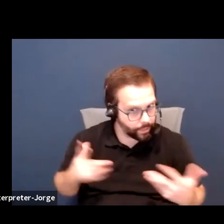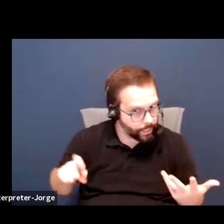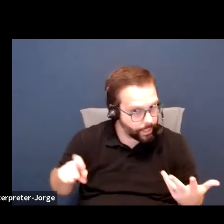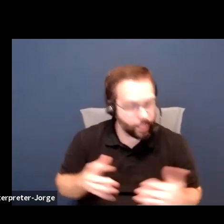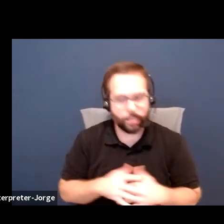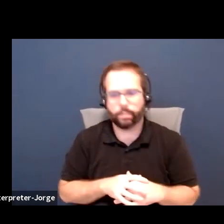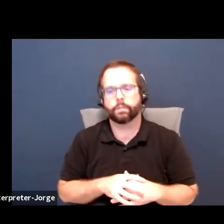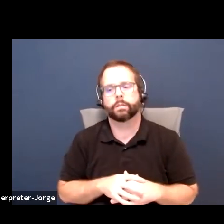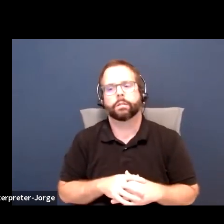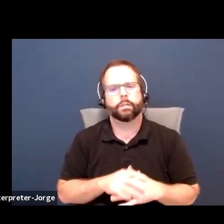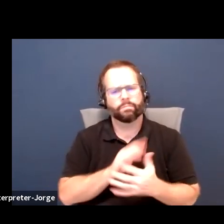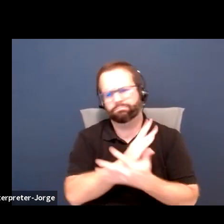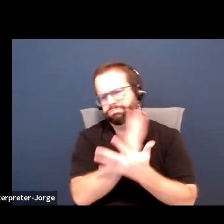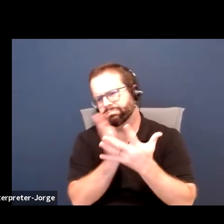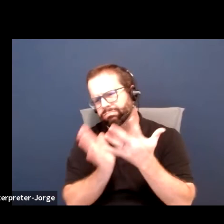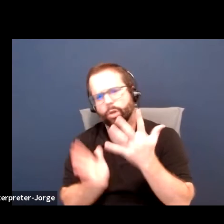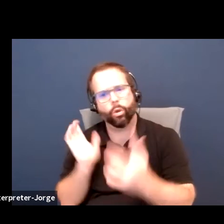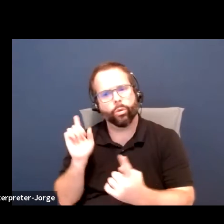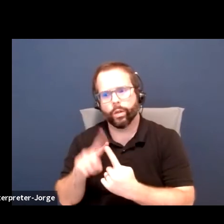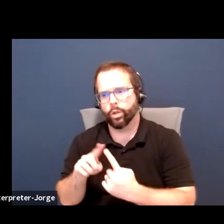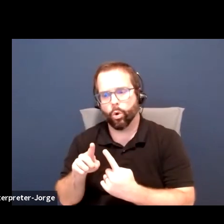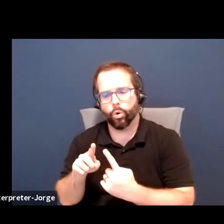checking it out for access and safety, and